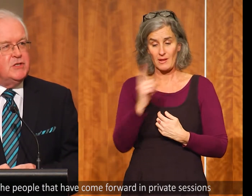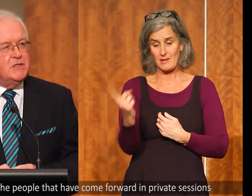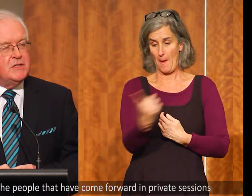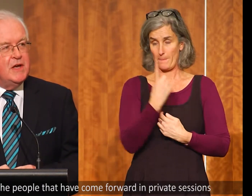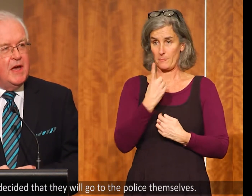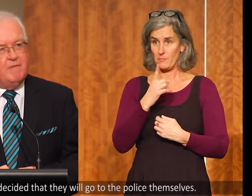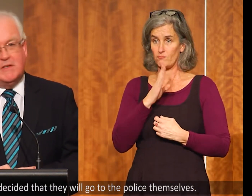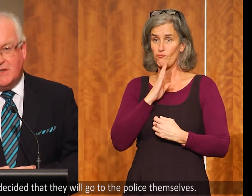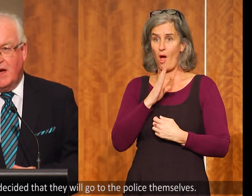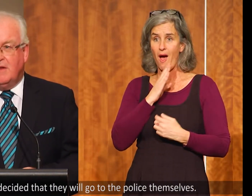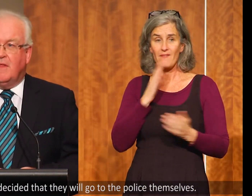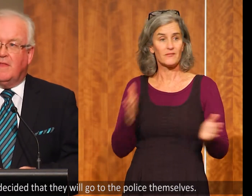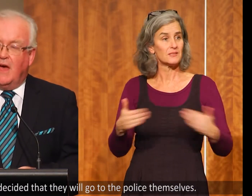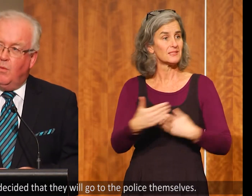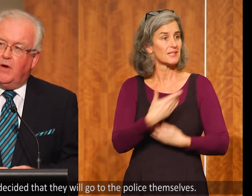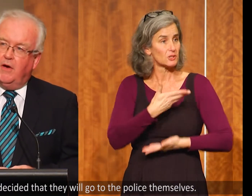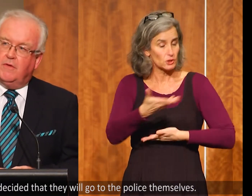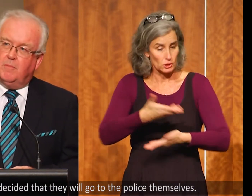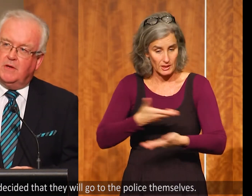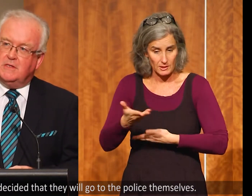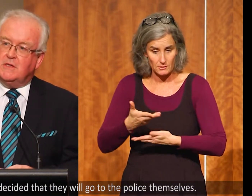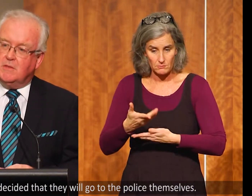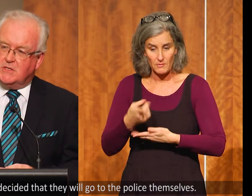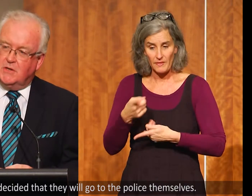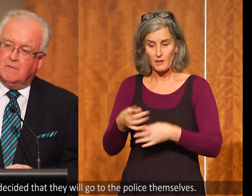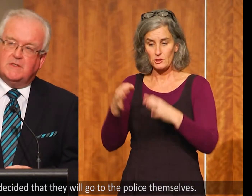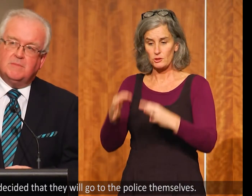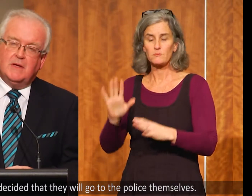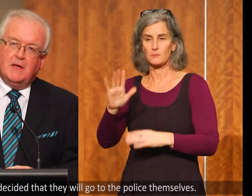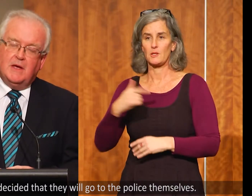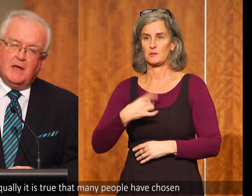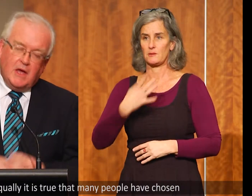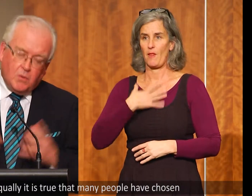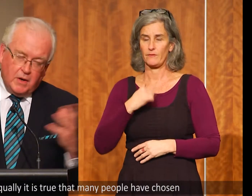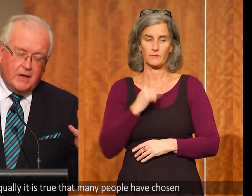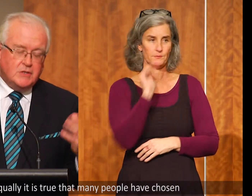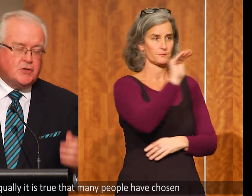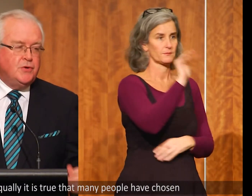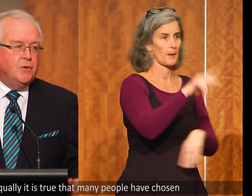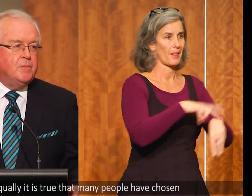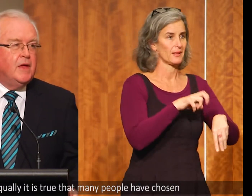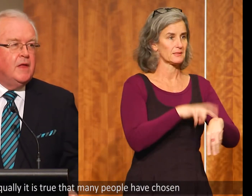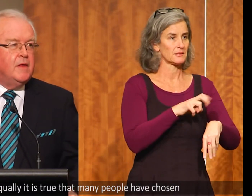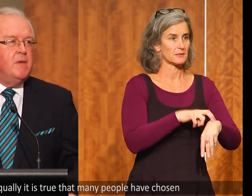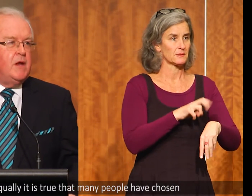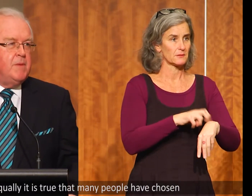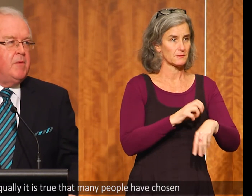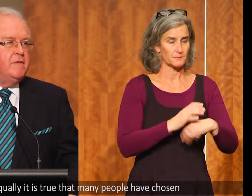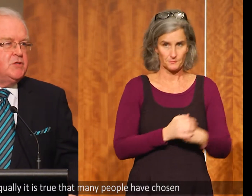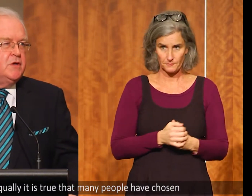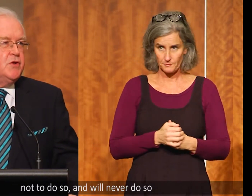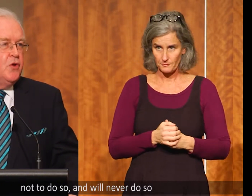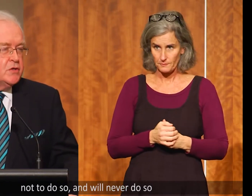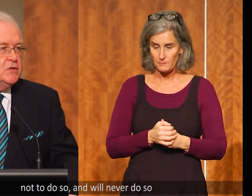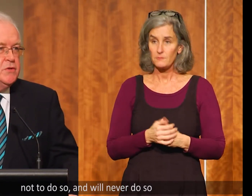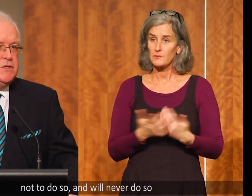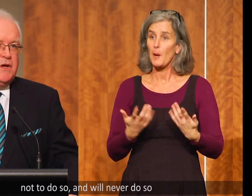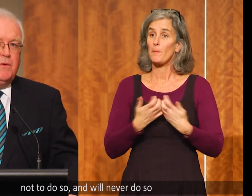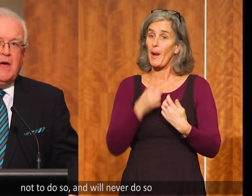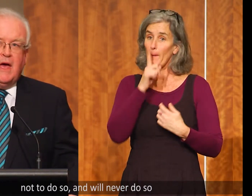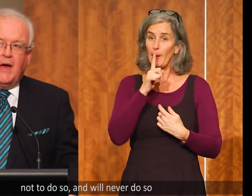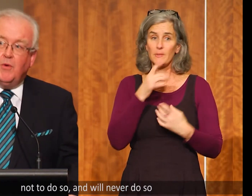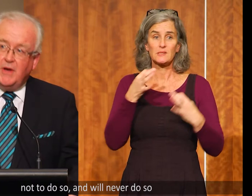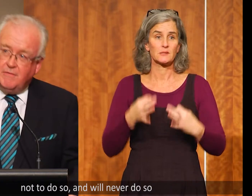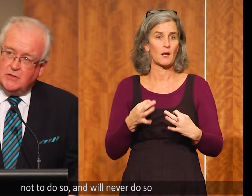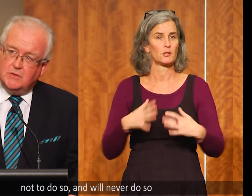private sessions have decided that they will go to the police themselves. Equally, it is true that many people have chosen not to do